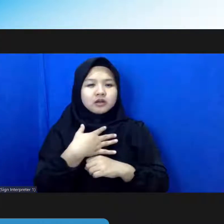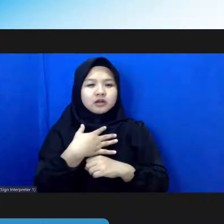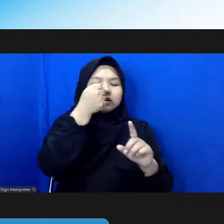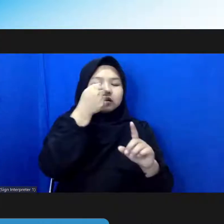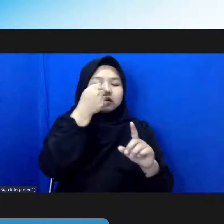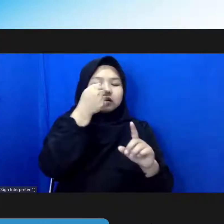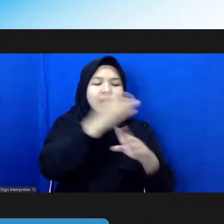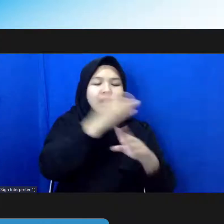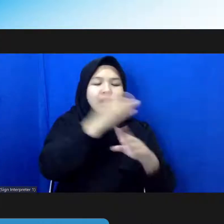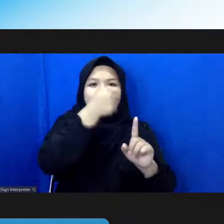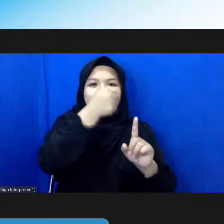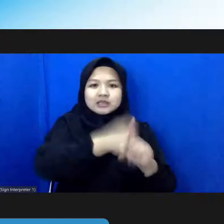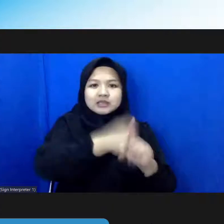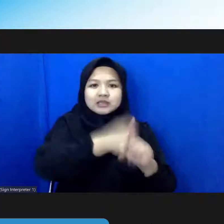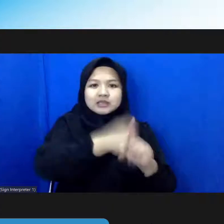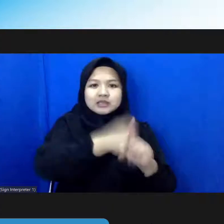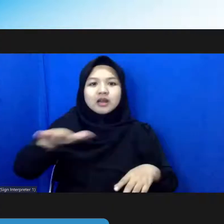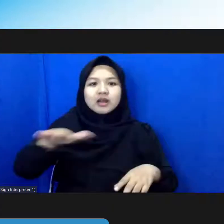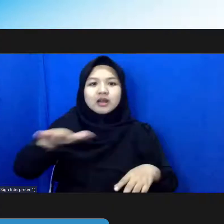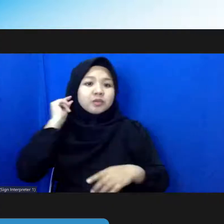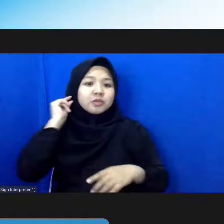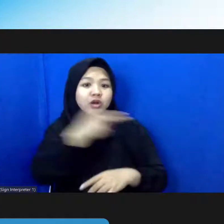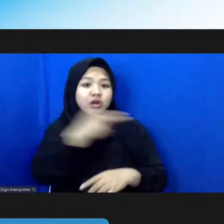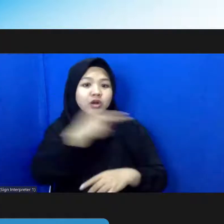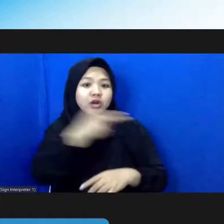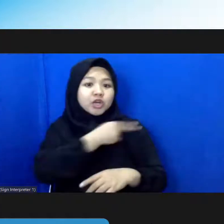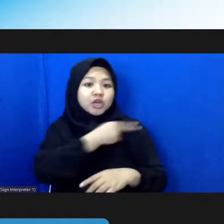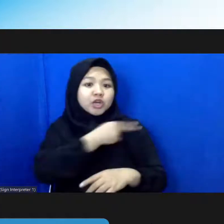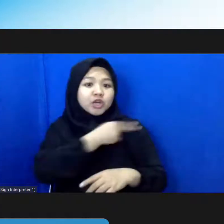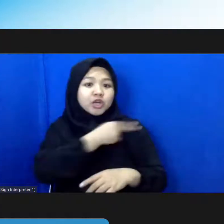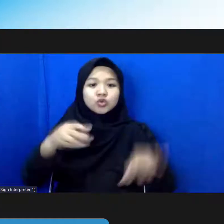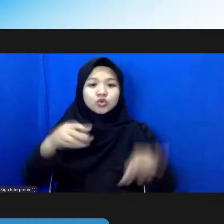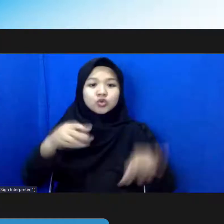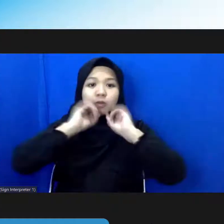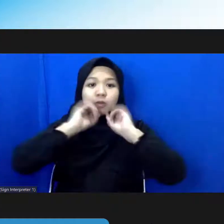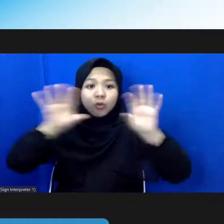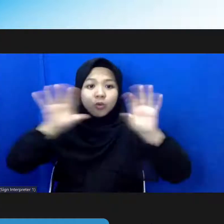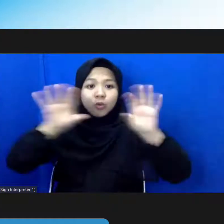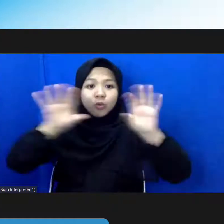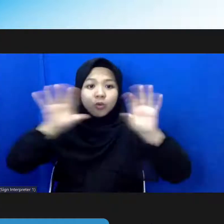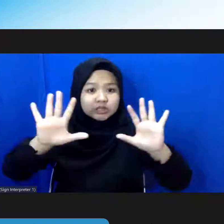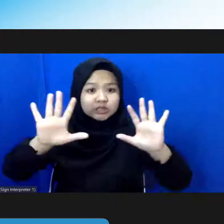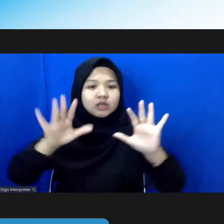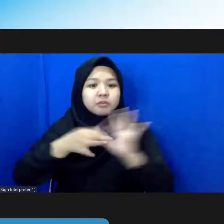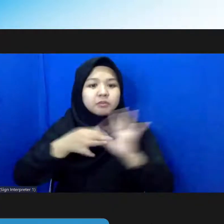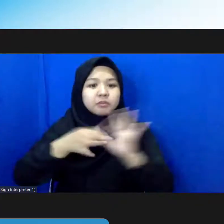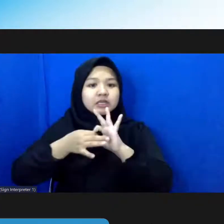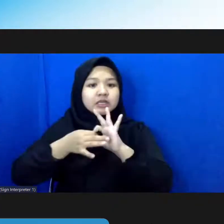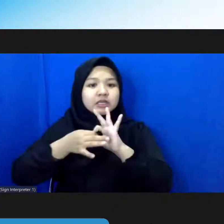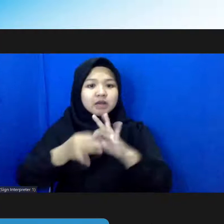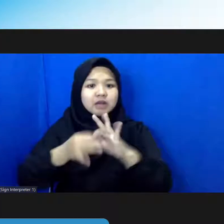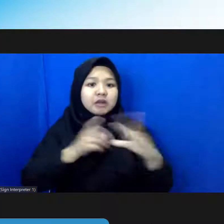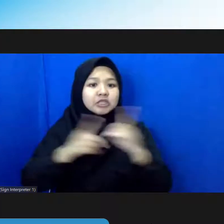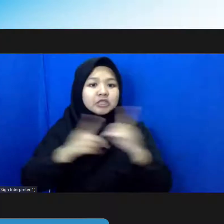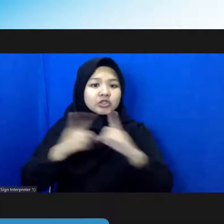in Indonesia, we also promote and then work together and discuss with the Ministry